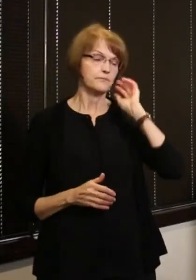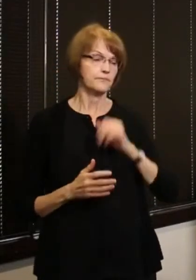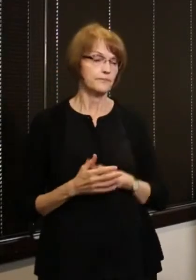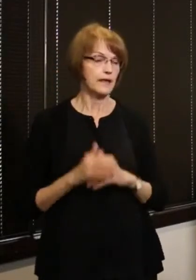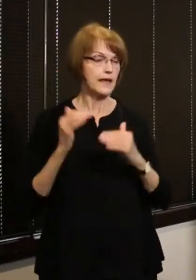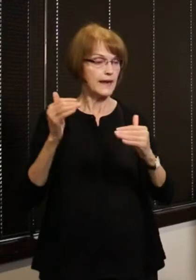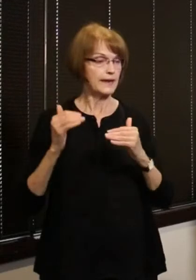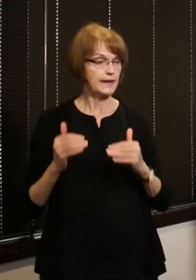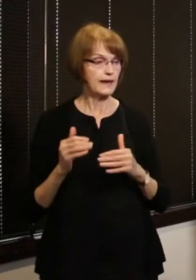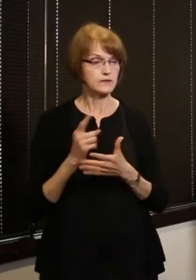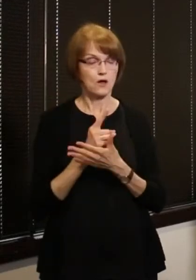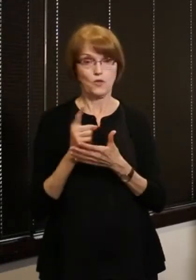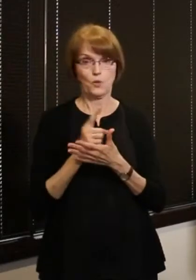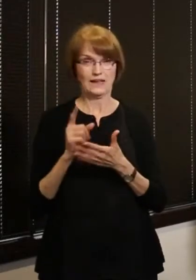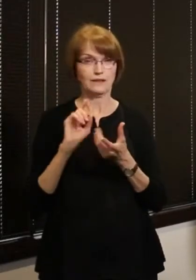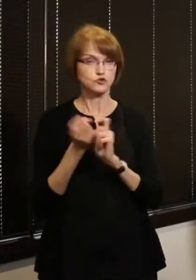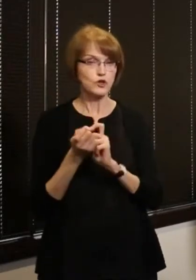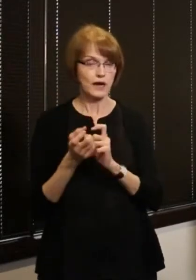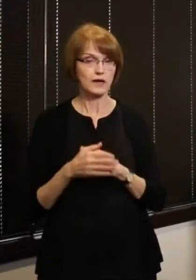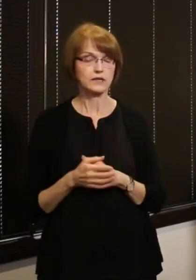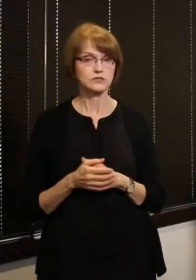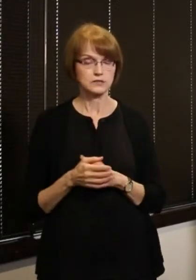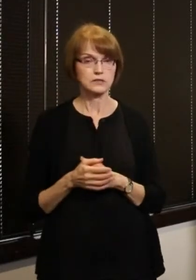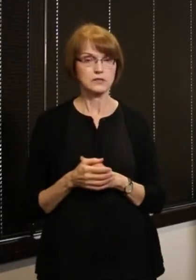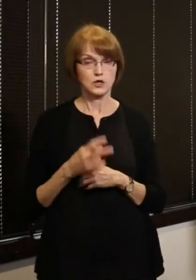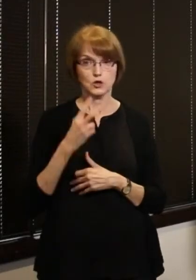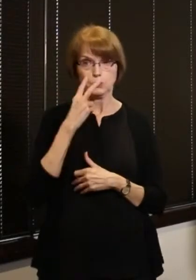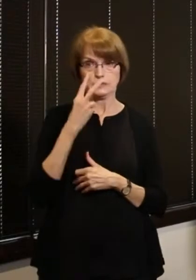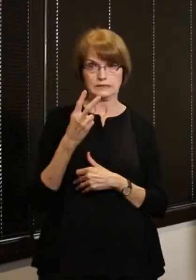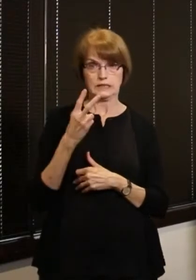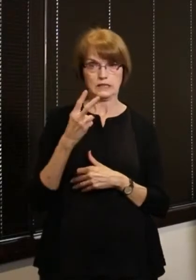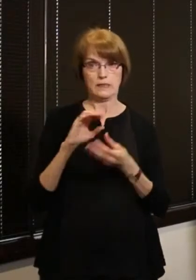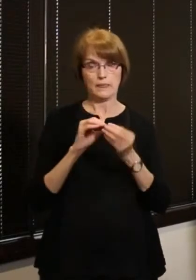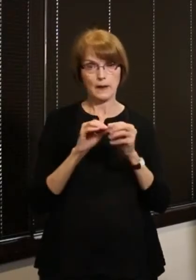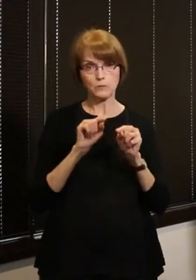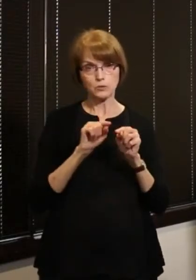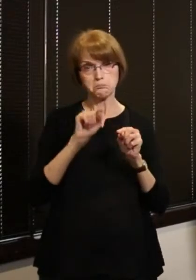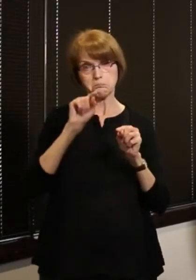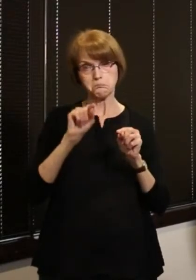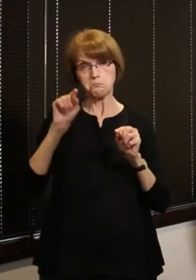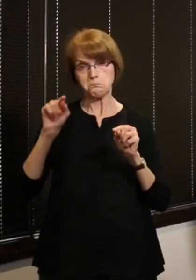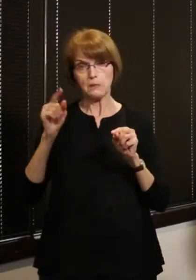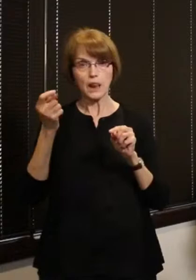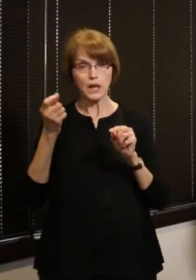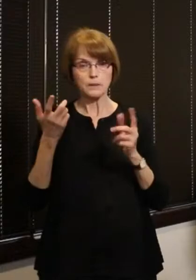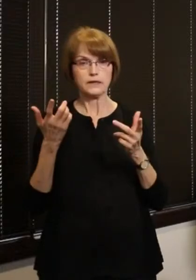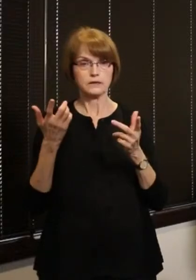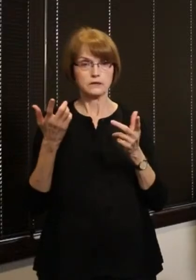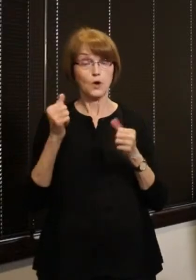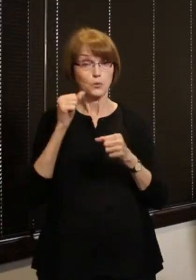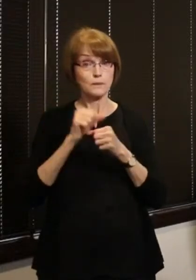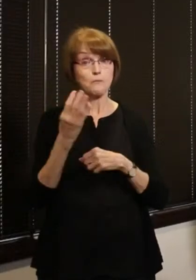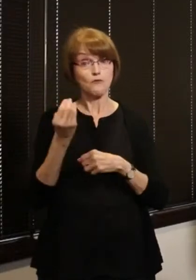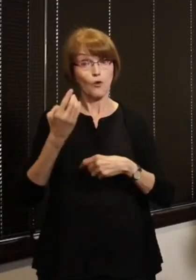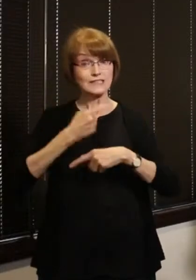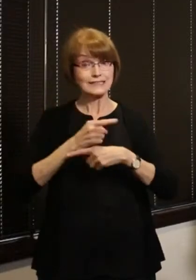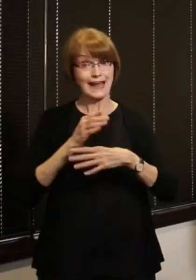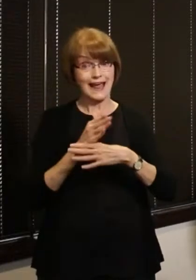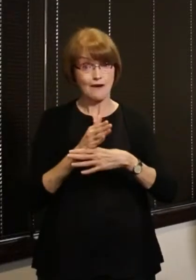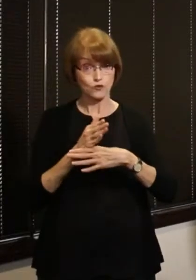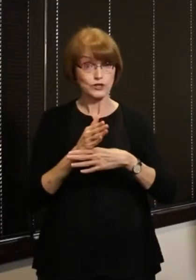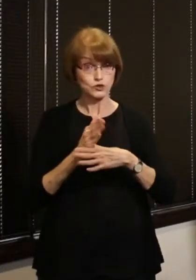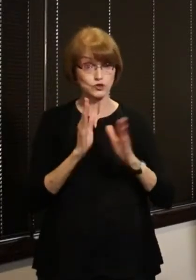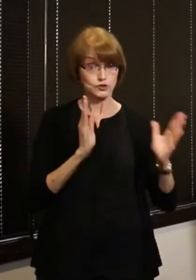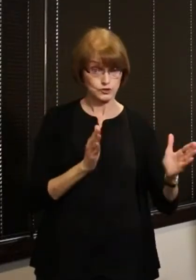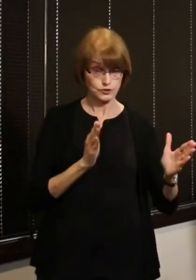And next is our weekly change. So this is where you'll start to see that number fluctuate a little bit. And so it's a rolling 14-day average, and then we compare